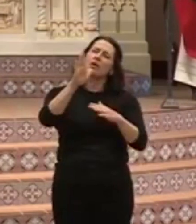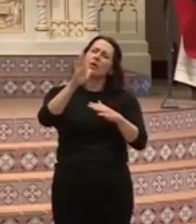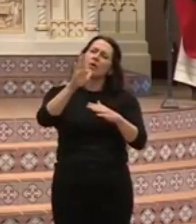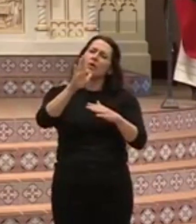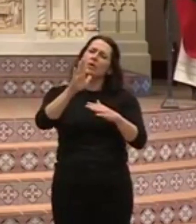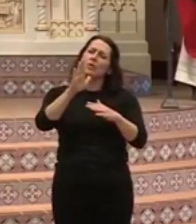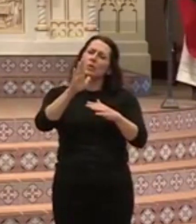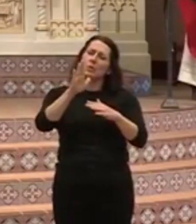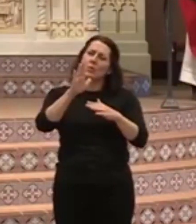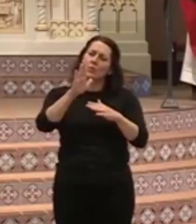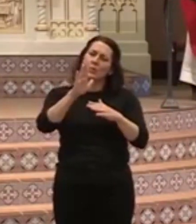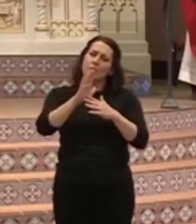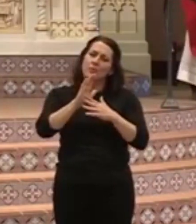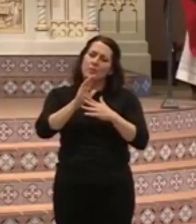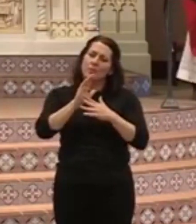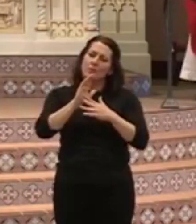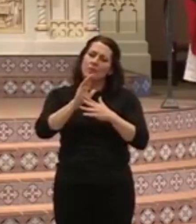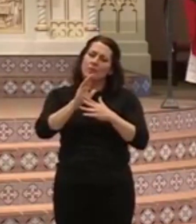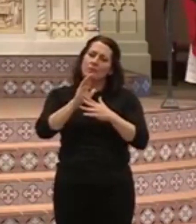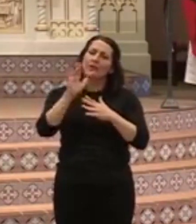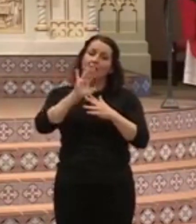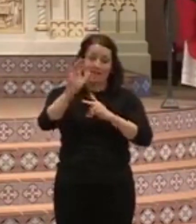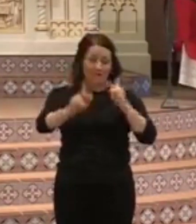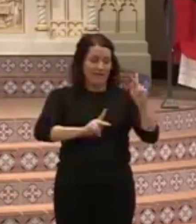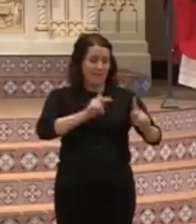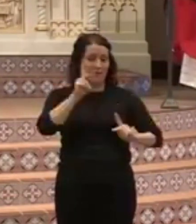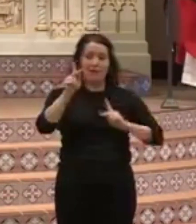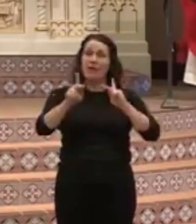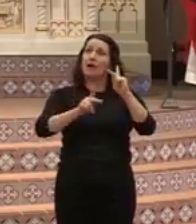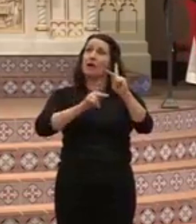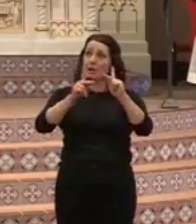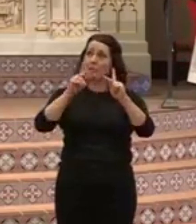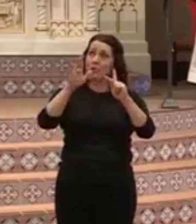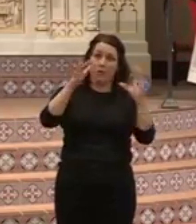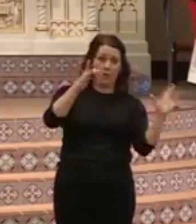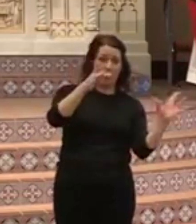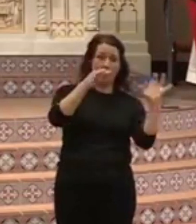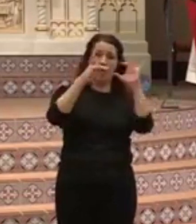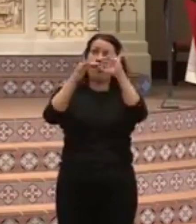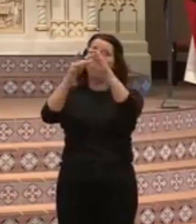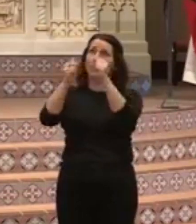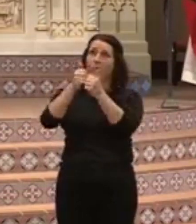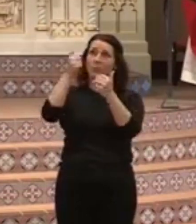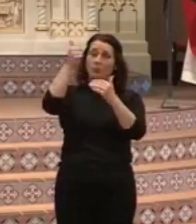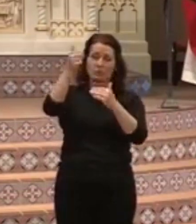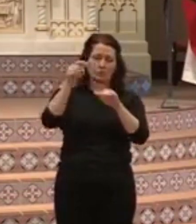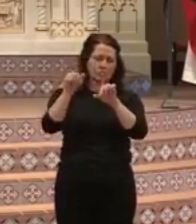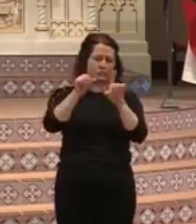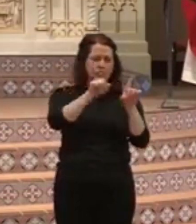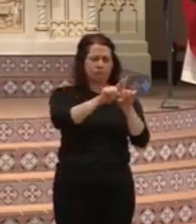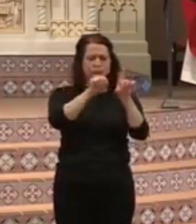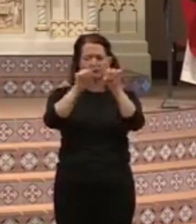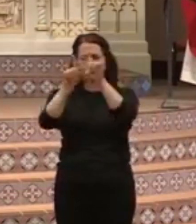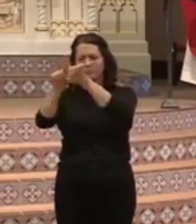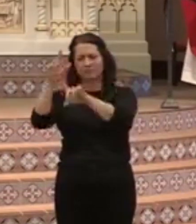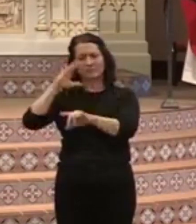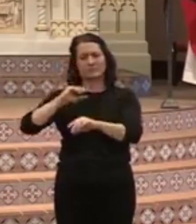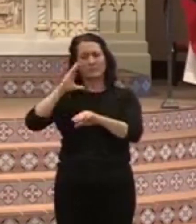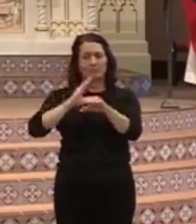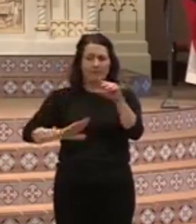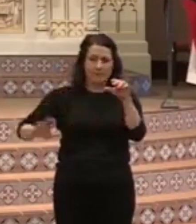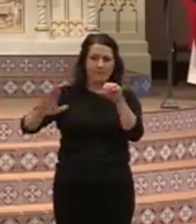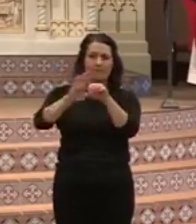own, that the people you first made your own may attain the fullness of